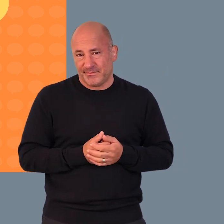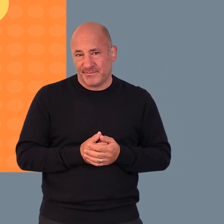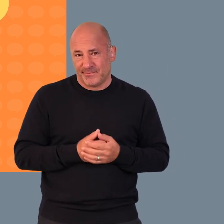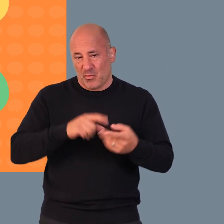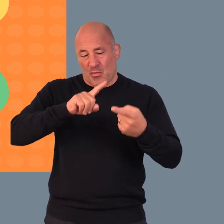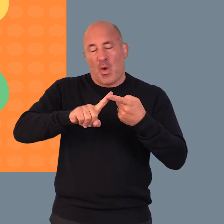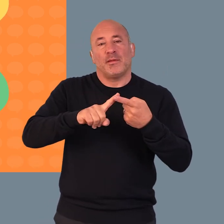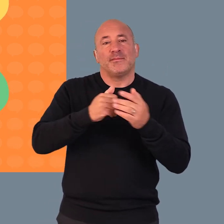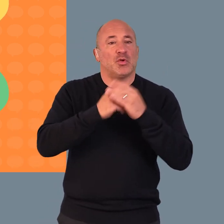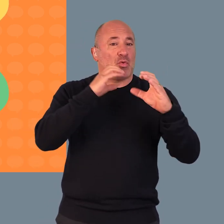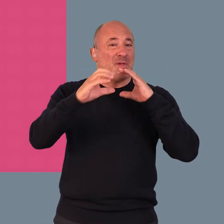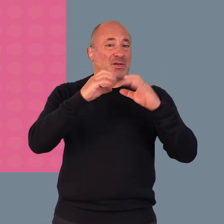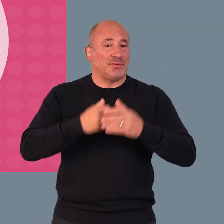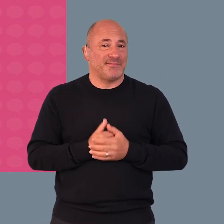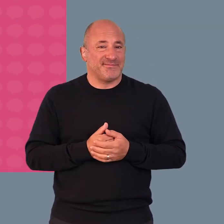4 areas.